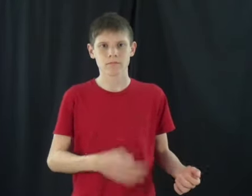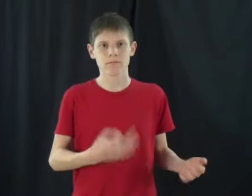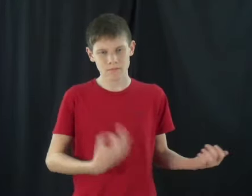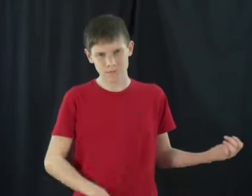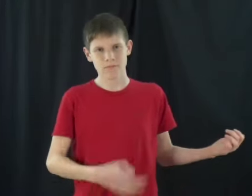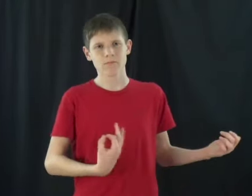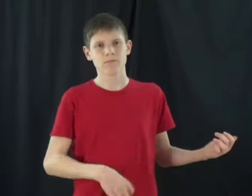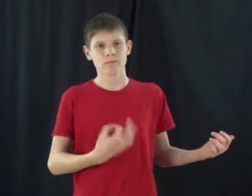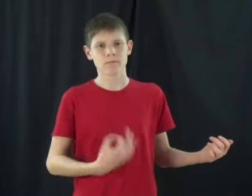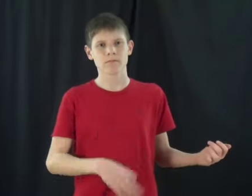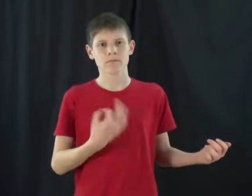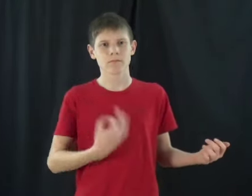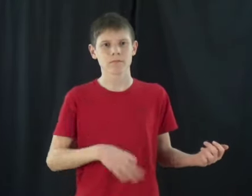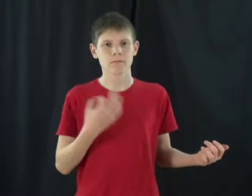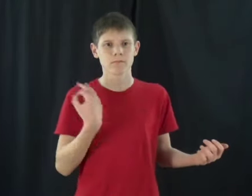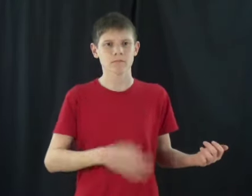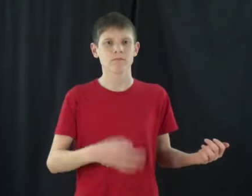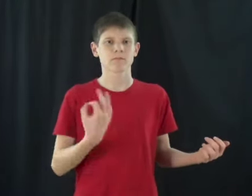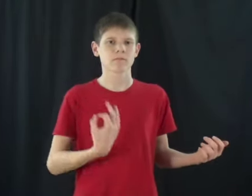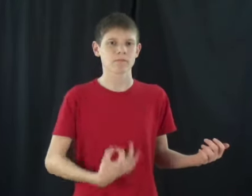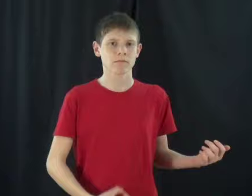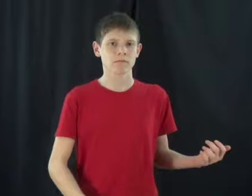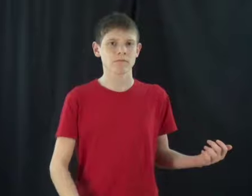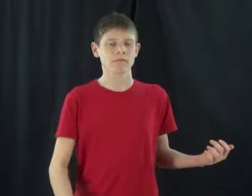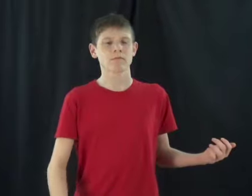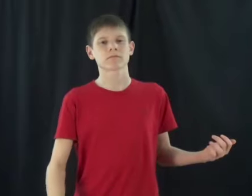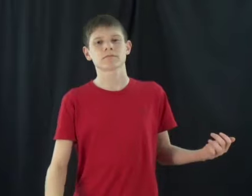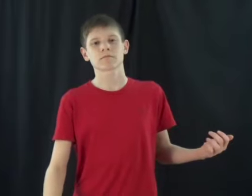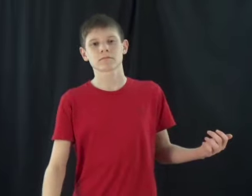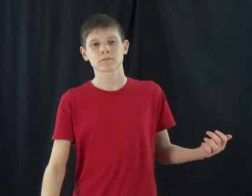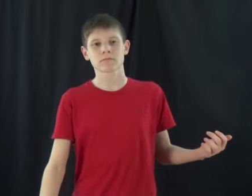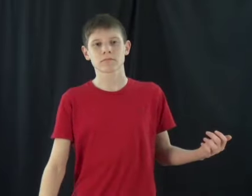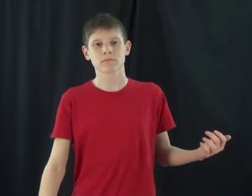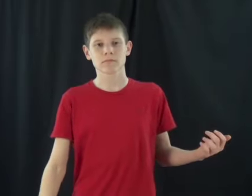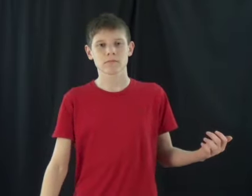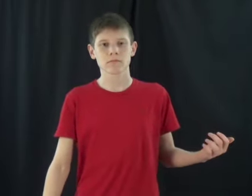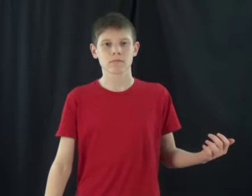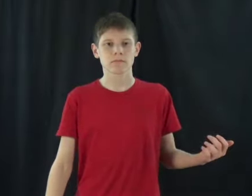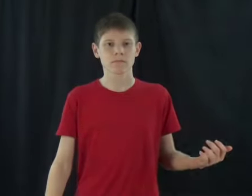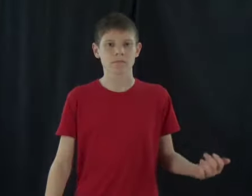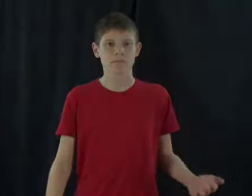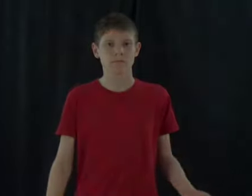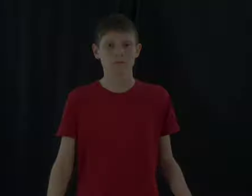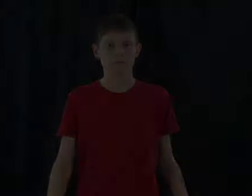gotta Happake nice